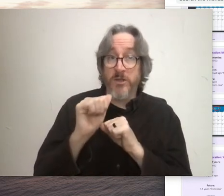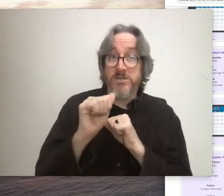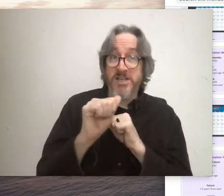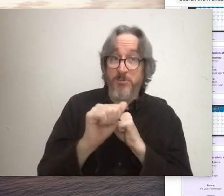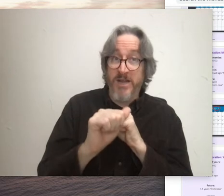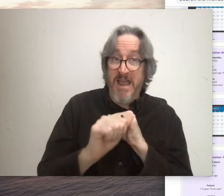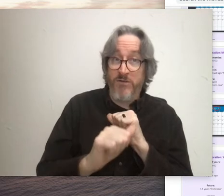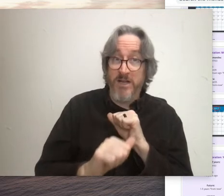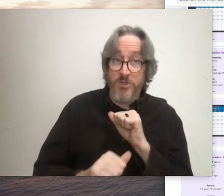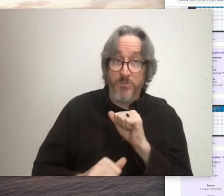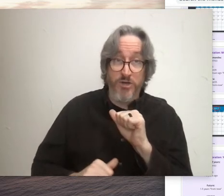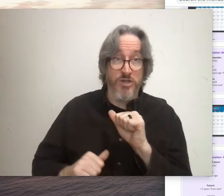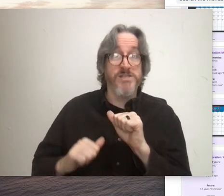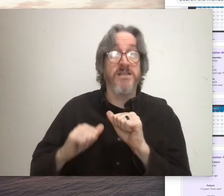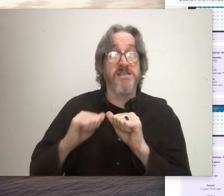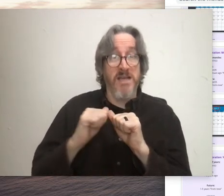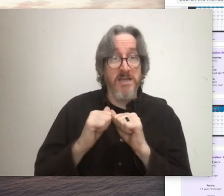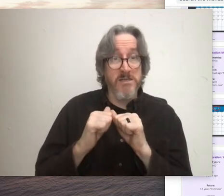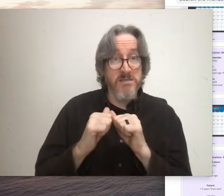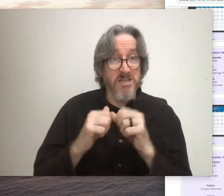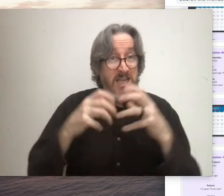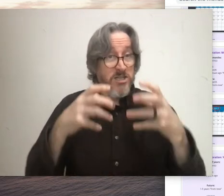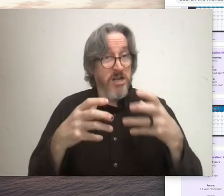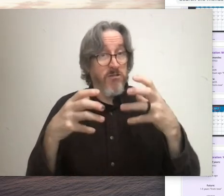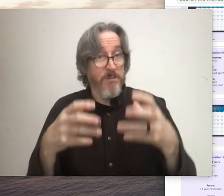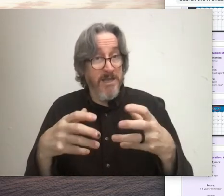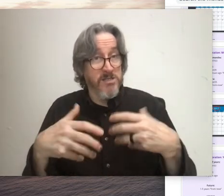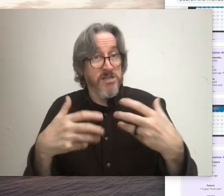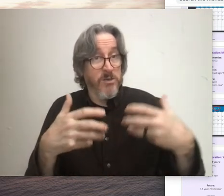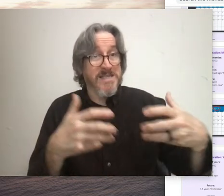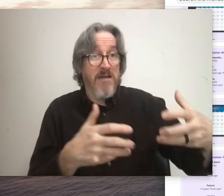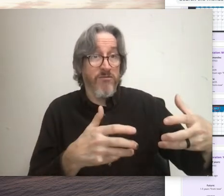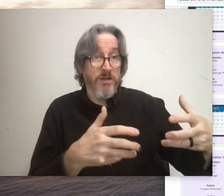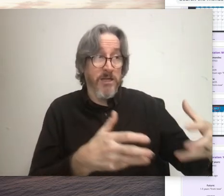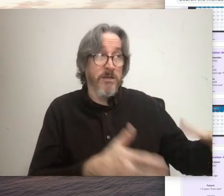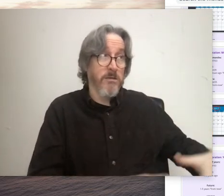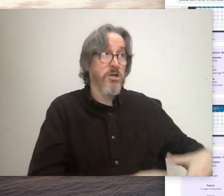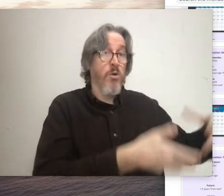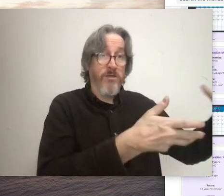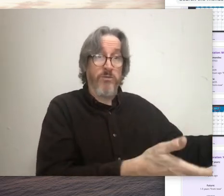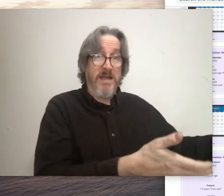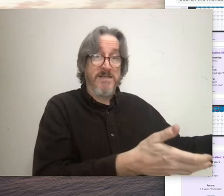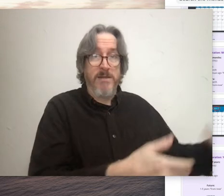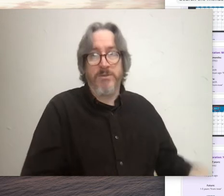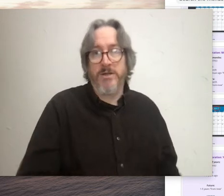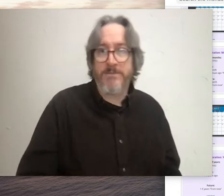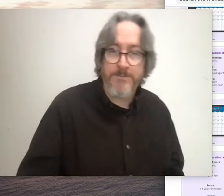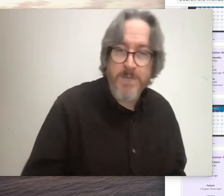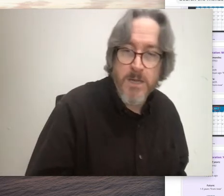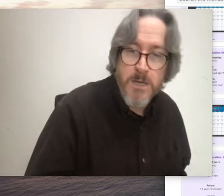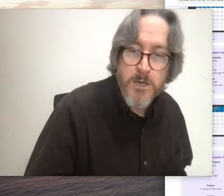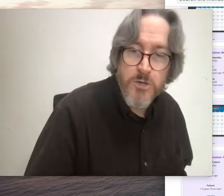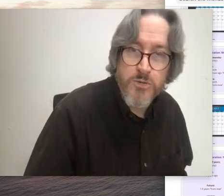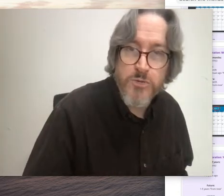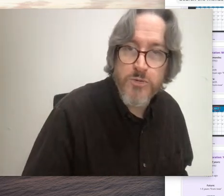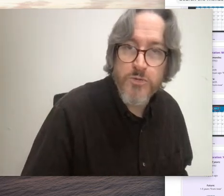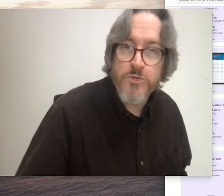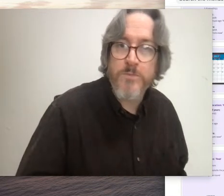So if it looks like you're putting effort into producing the signs, it generally means that there was effort in going through that time period.